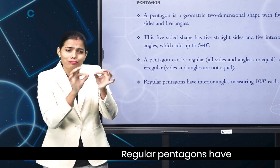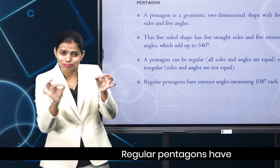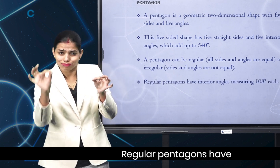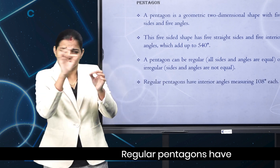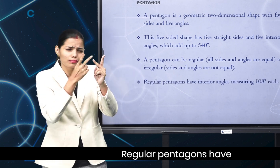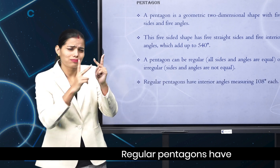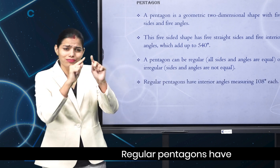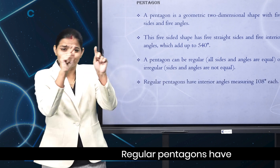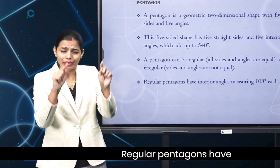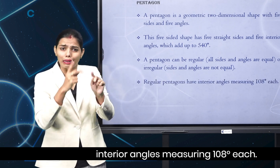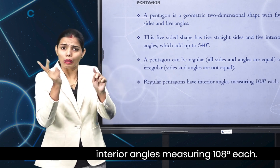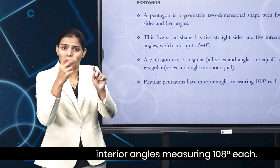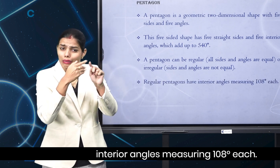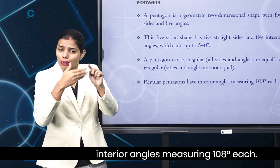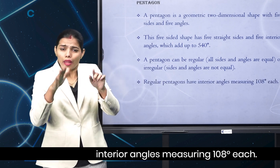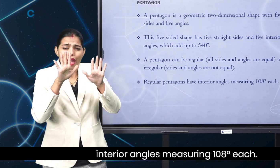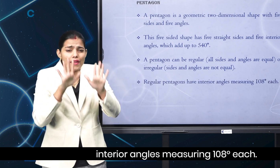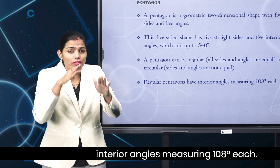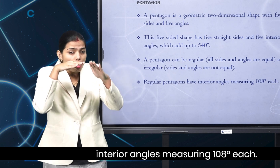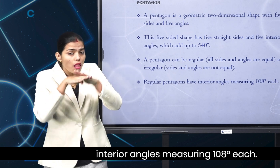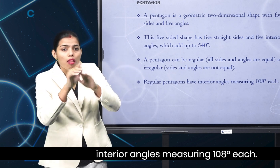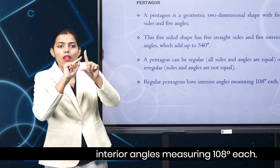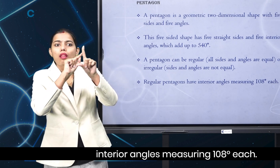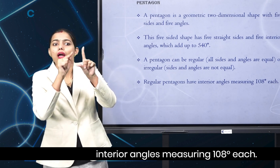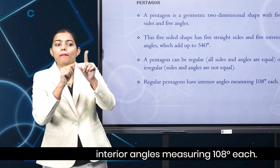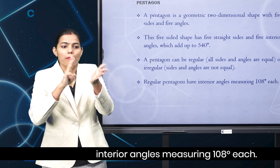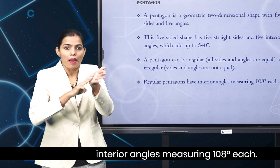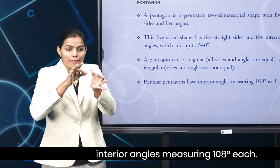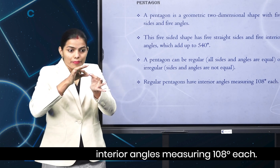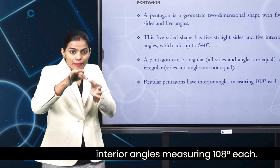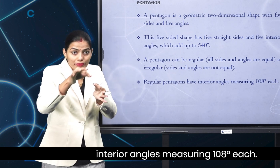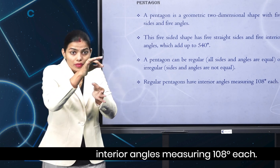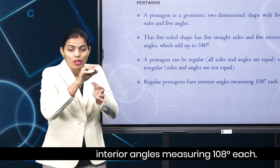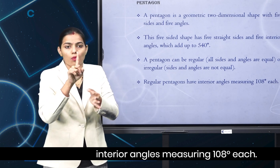Regular pentagons have interior angles measuring 108 degrees each.